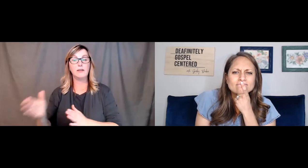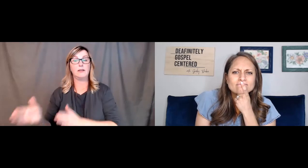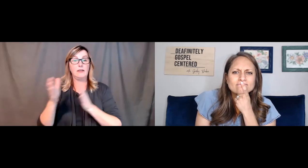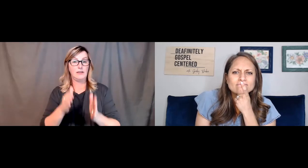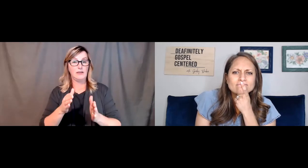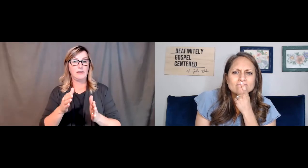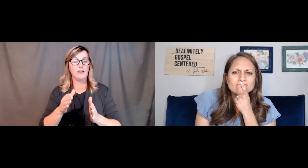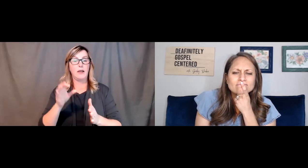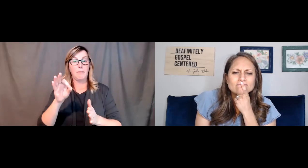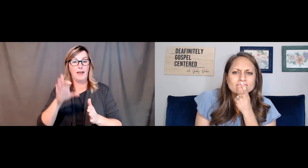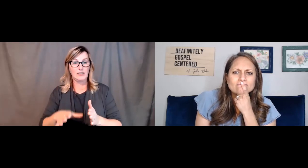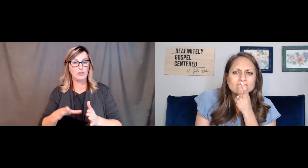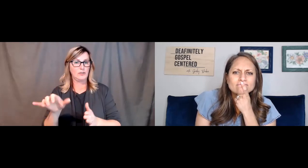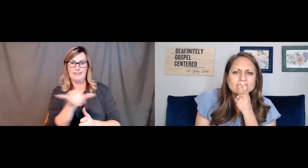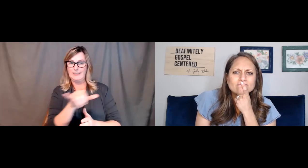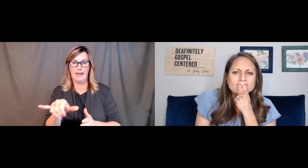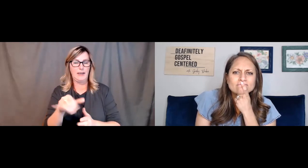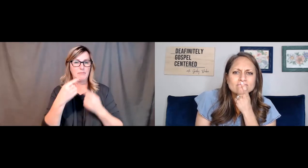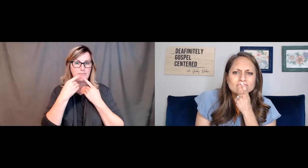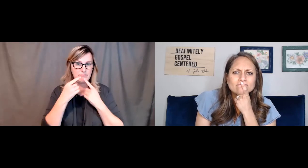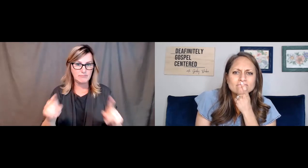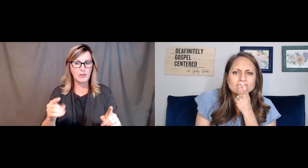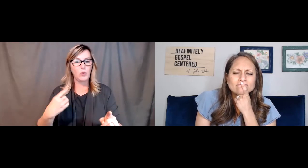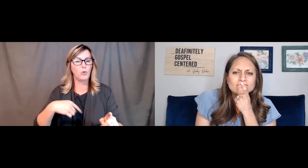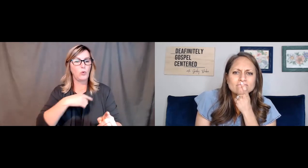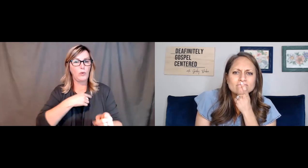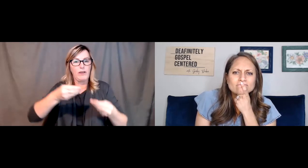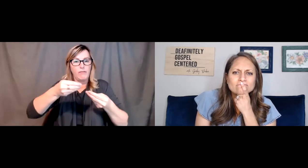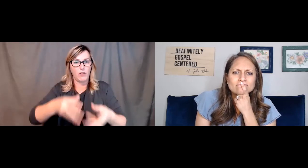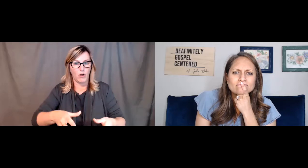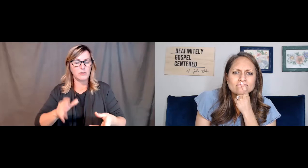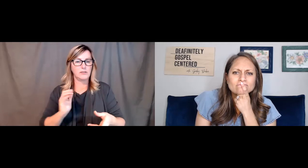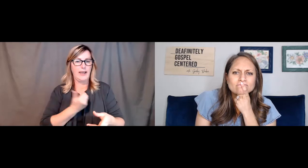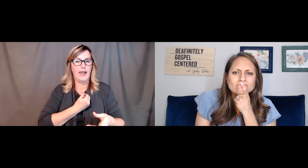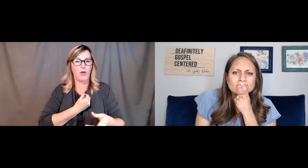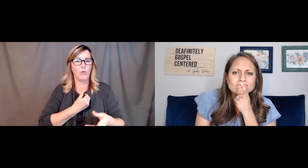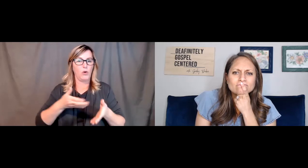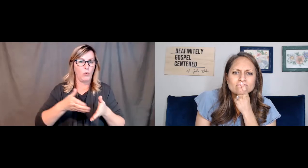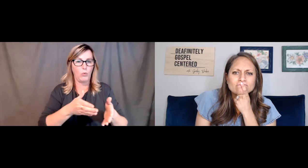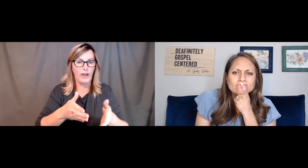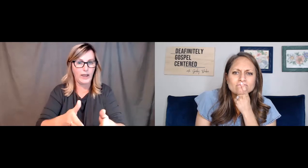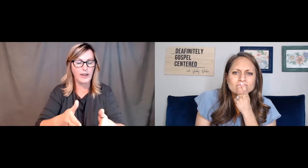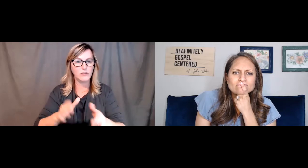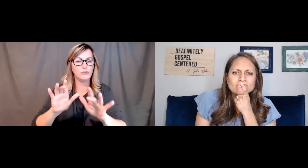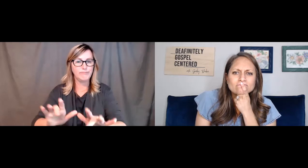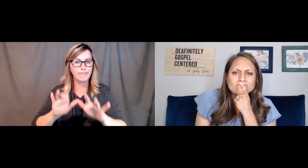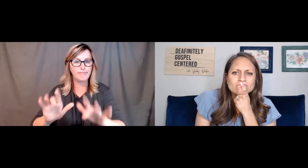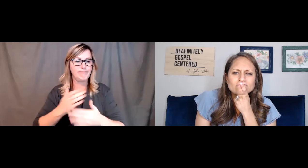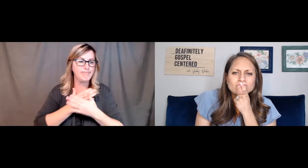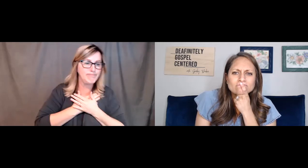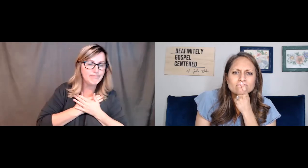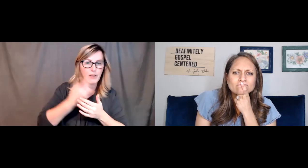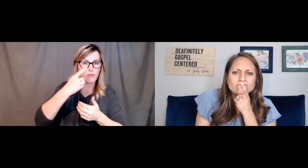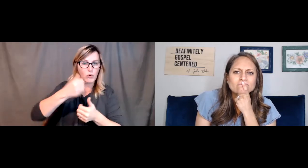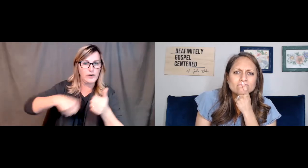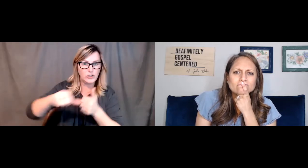But it's been increasing our tolerance for each other. And pastors, preachers who are preaching have